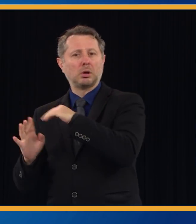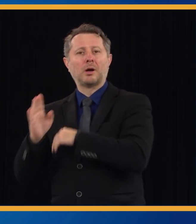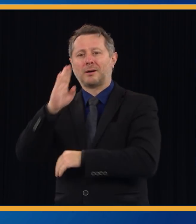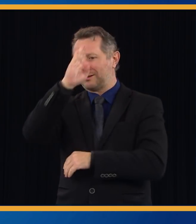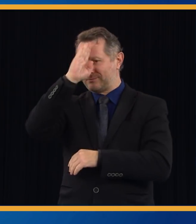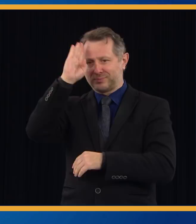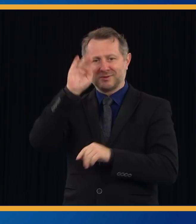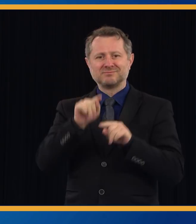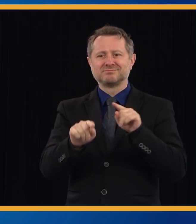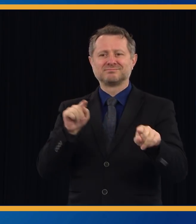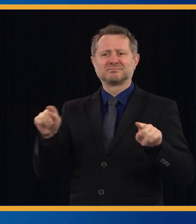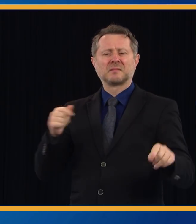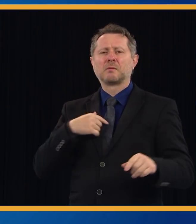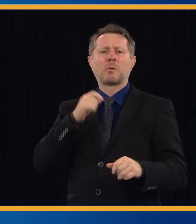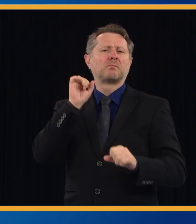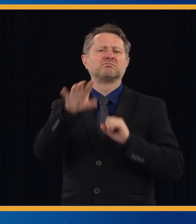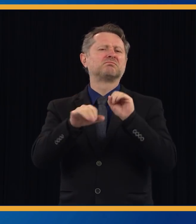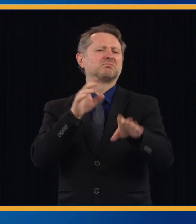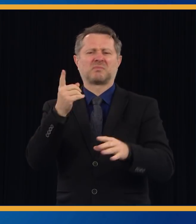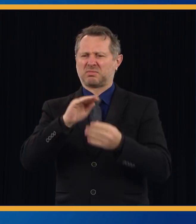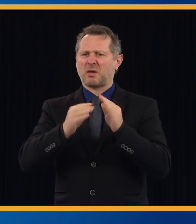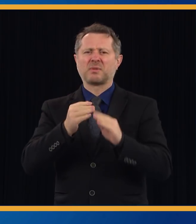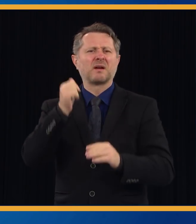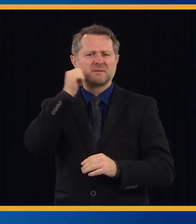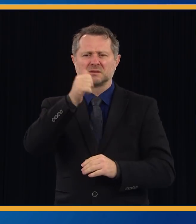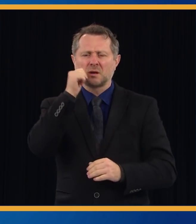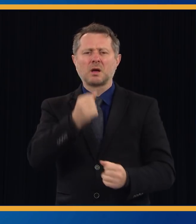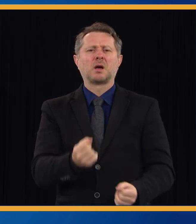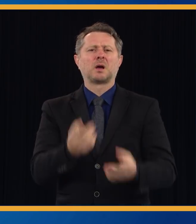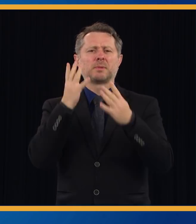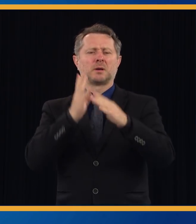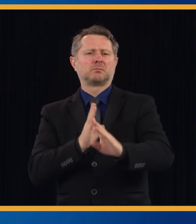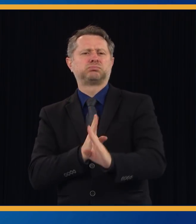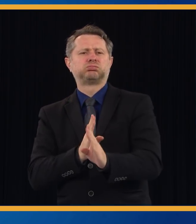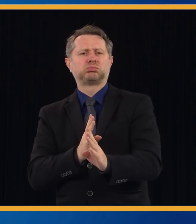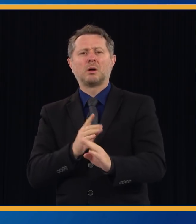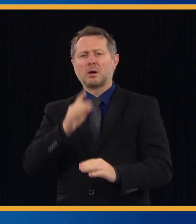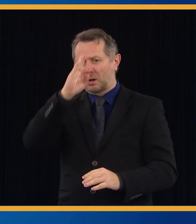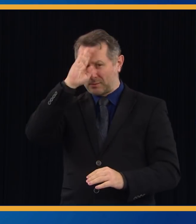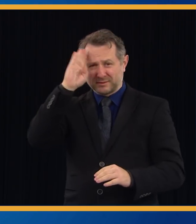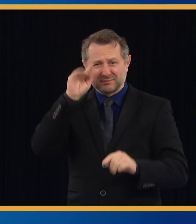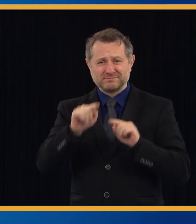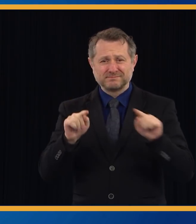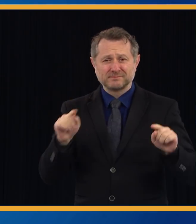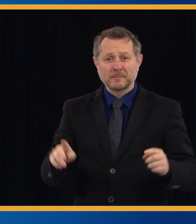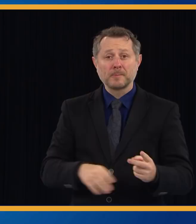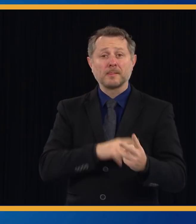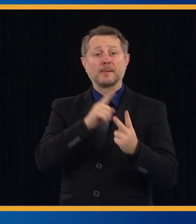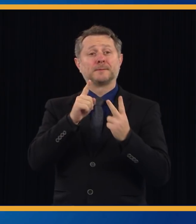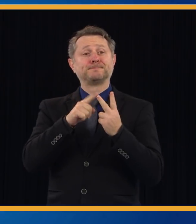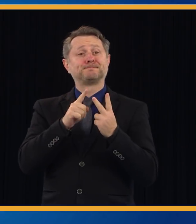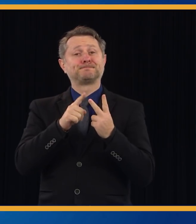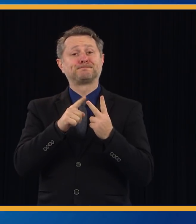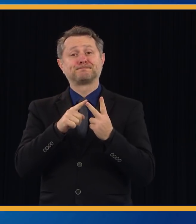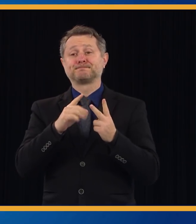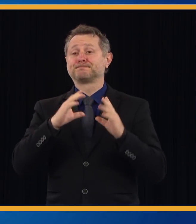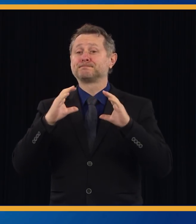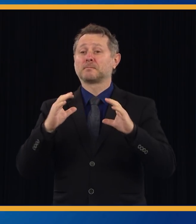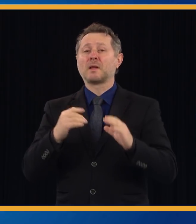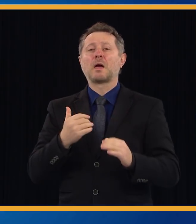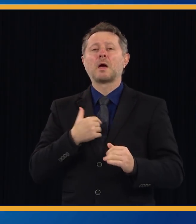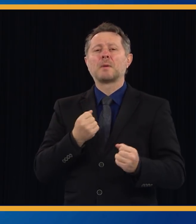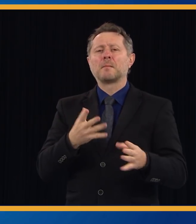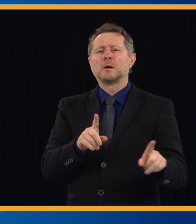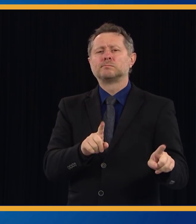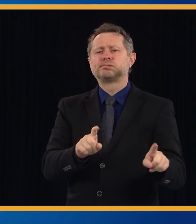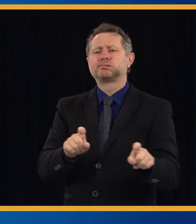I show you every day, the number of hospitalizations. And you can see that by region. The number of positive antibody tests.